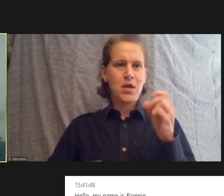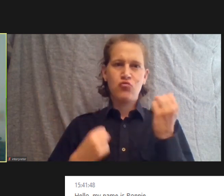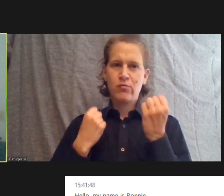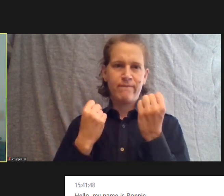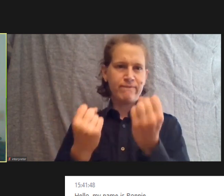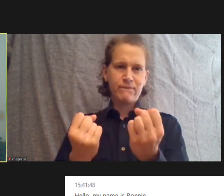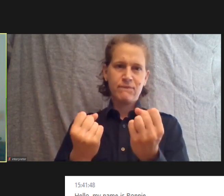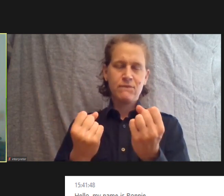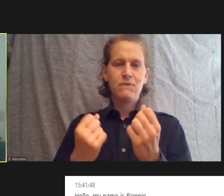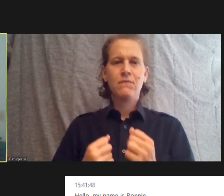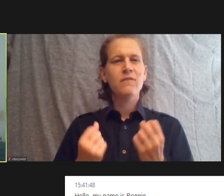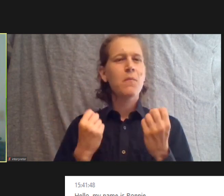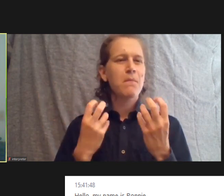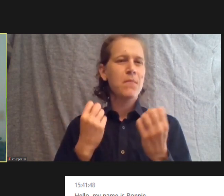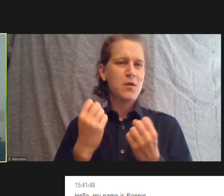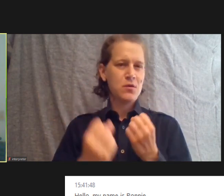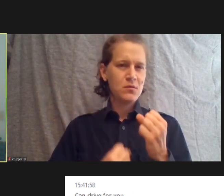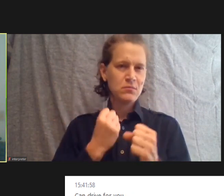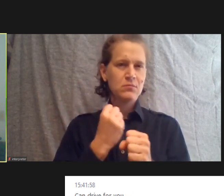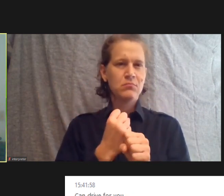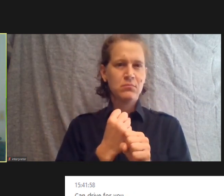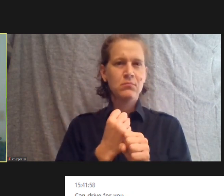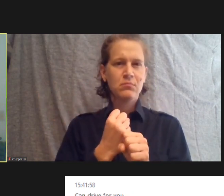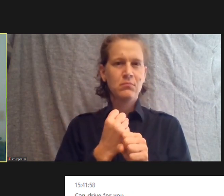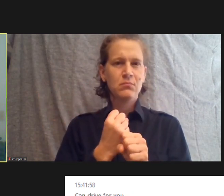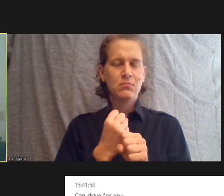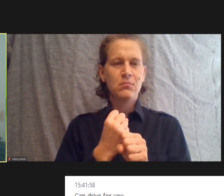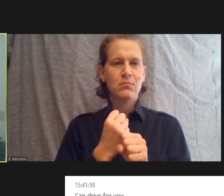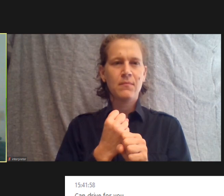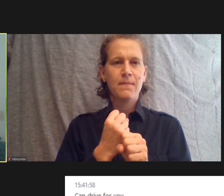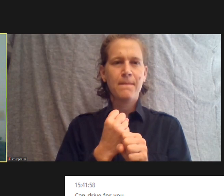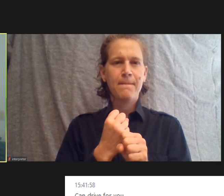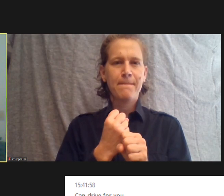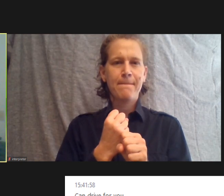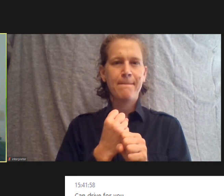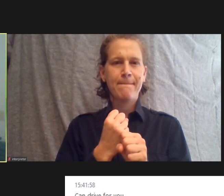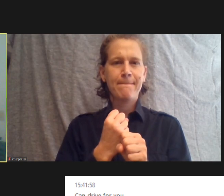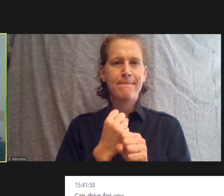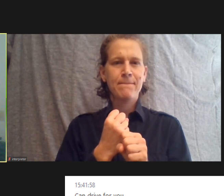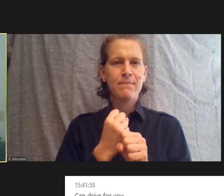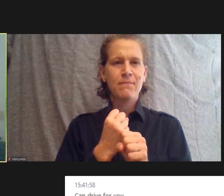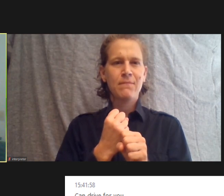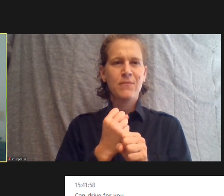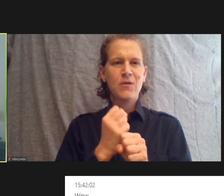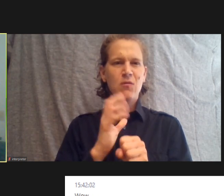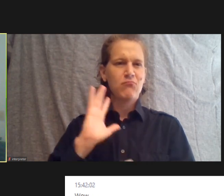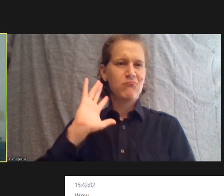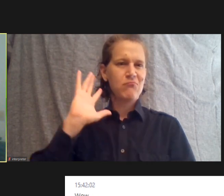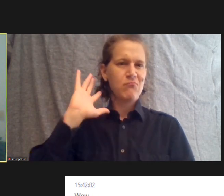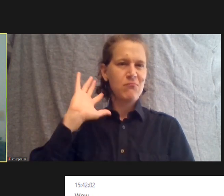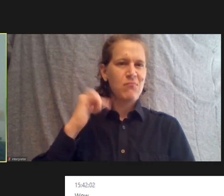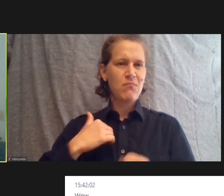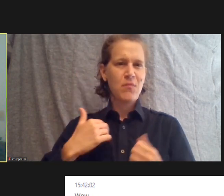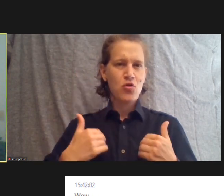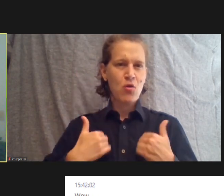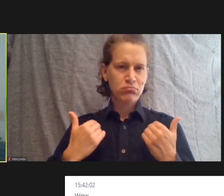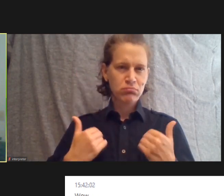For years, when I was younger, friends